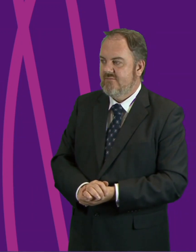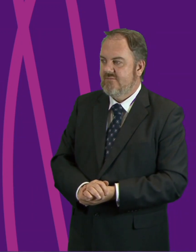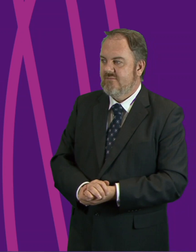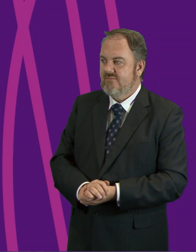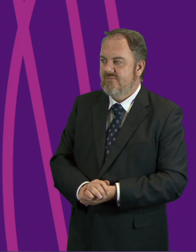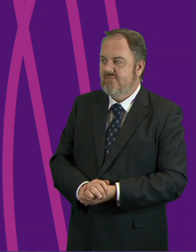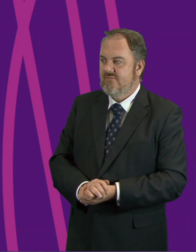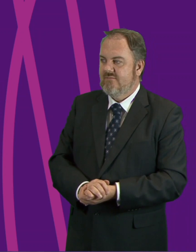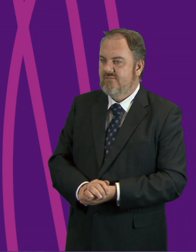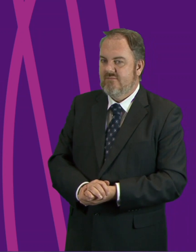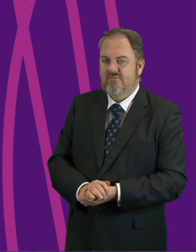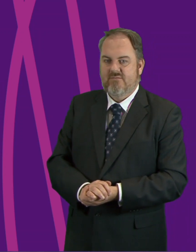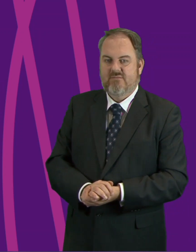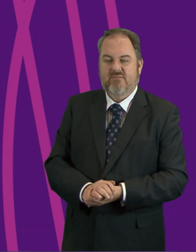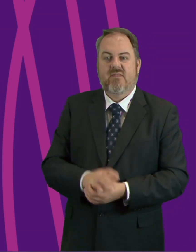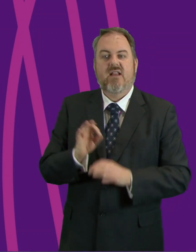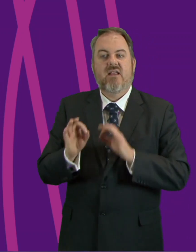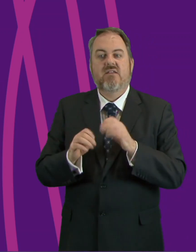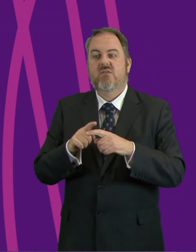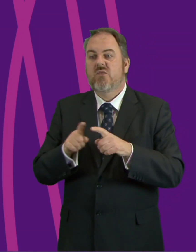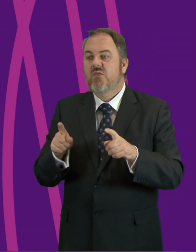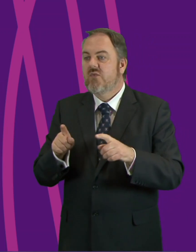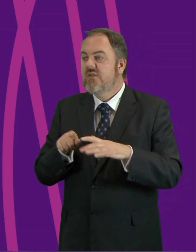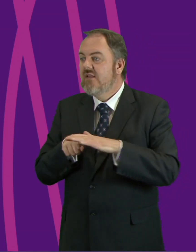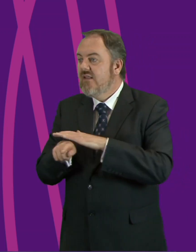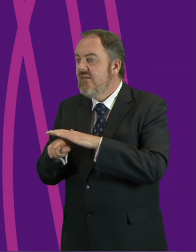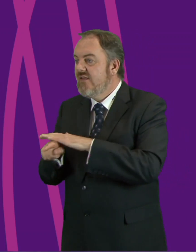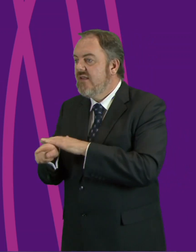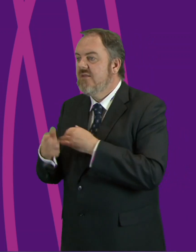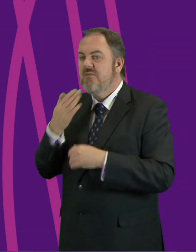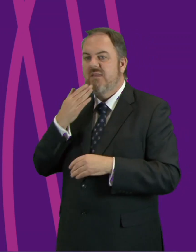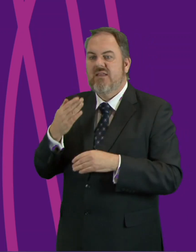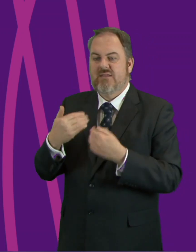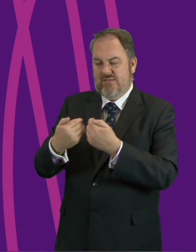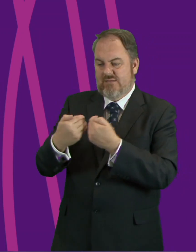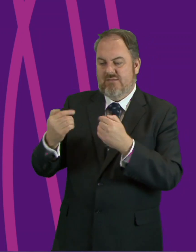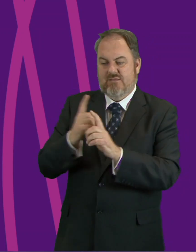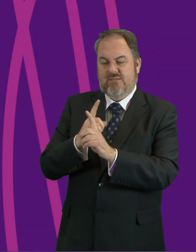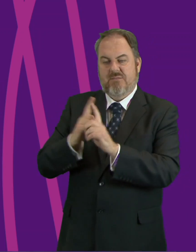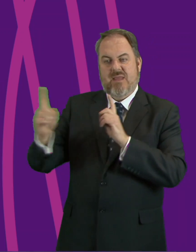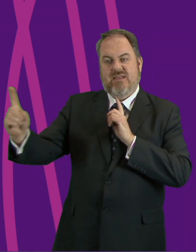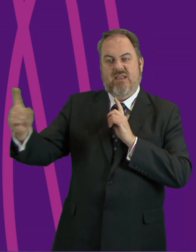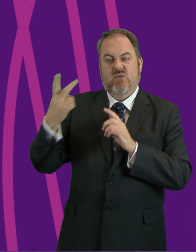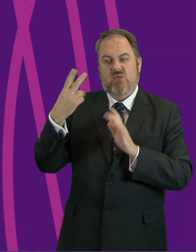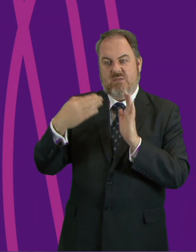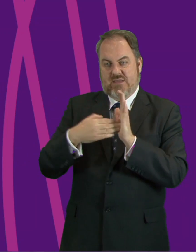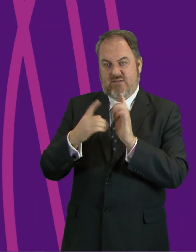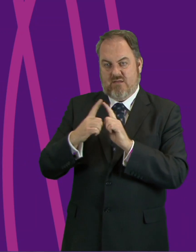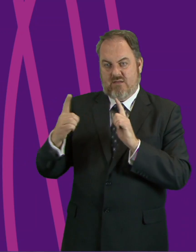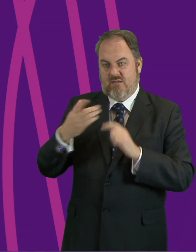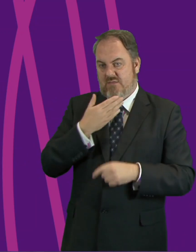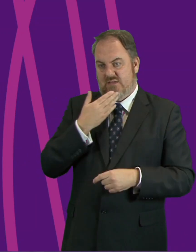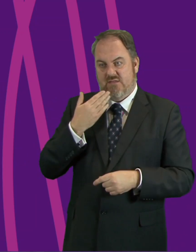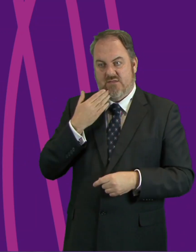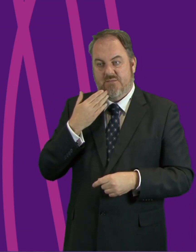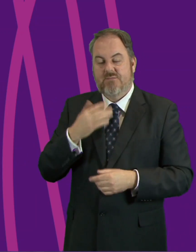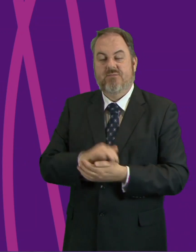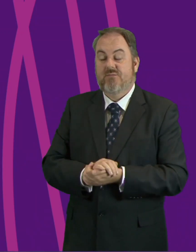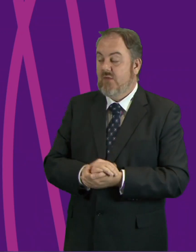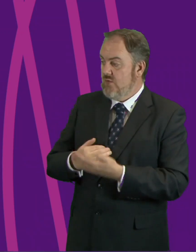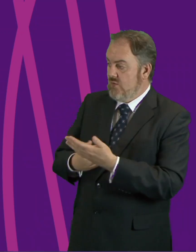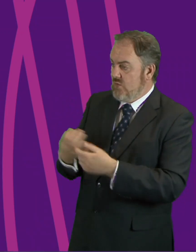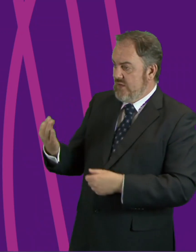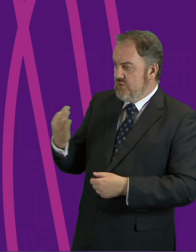And members who are leaving, could I encourage them to be careful about observing social distancing? Stuart McMillan. Thank you very much, Presiding Officer. The